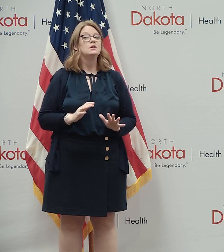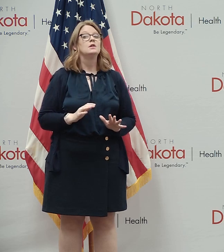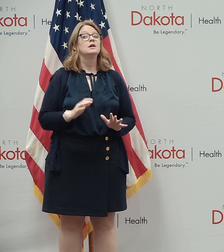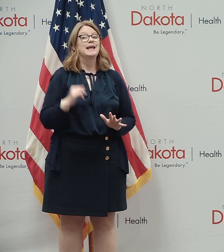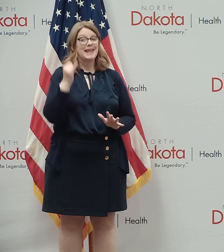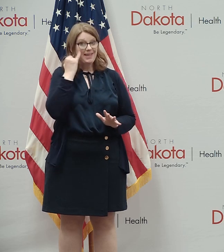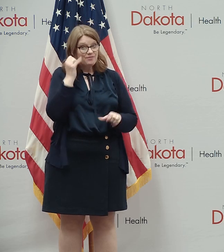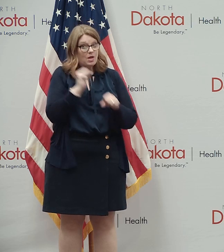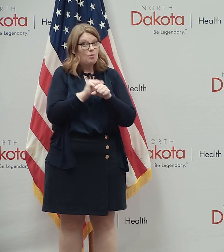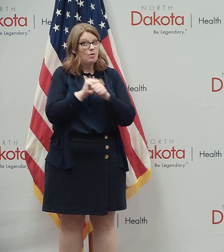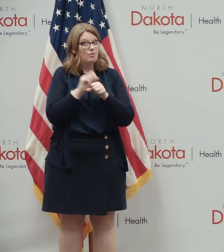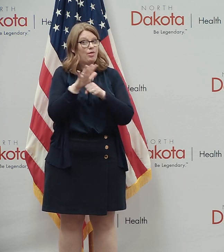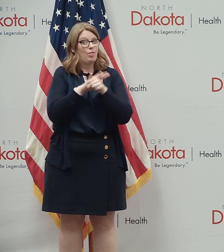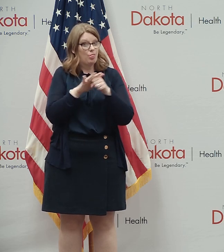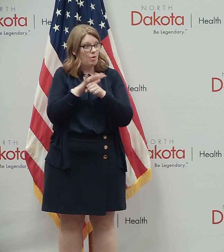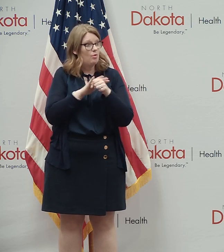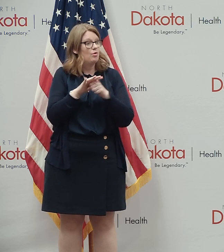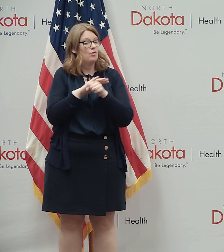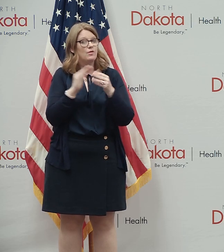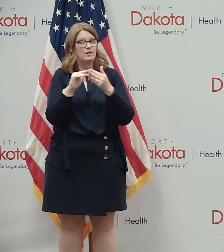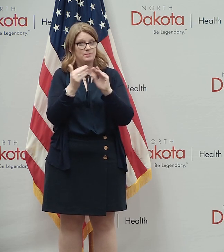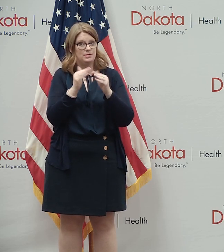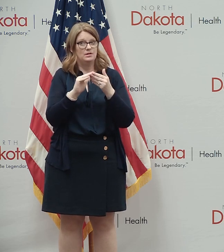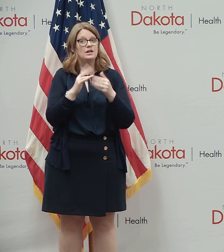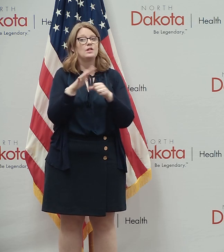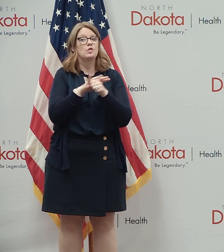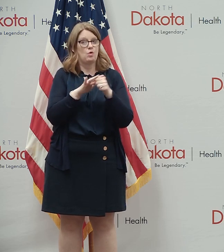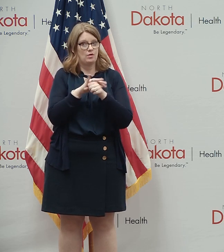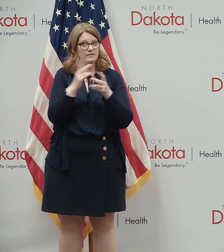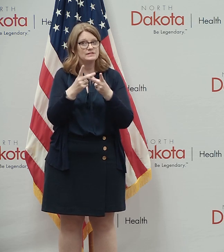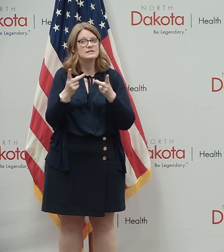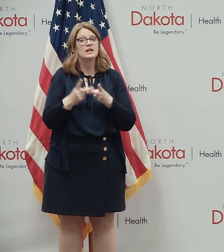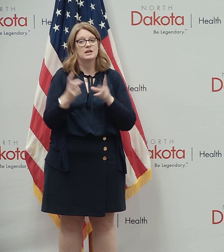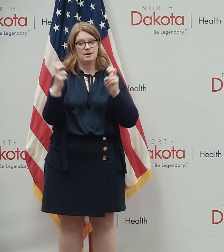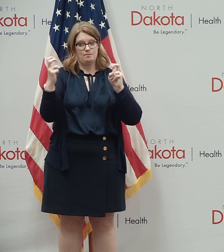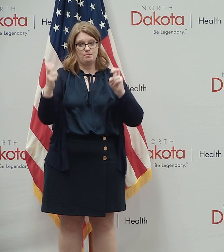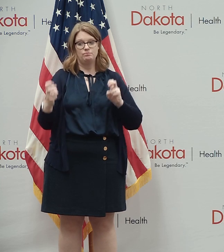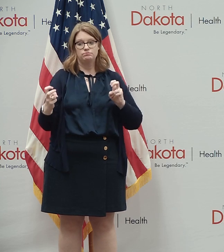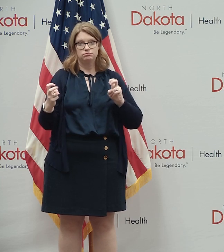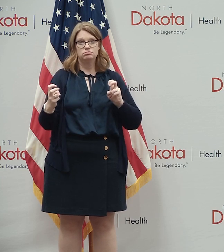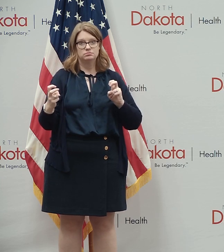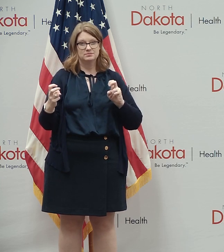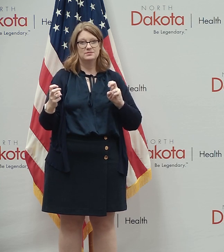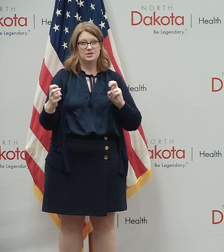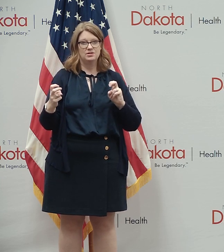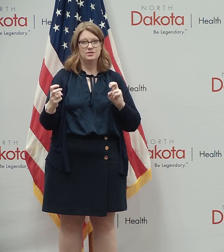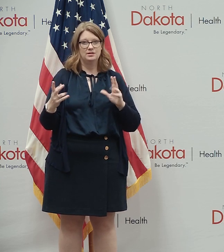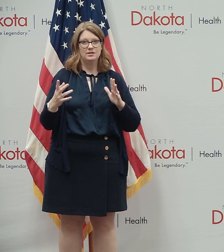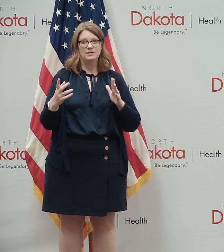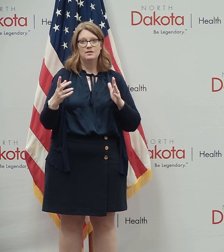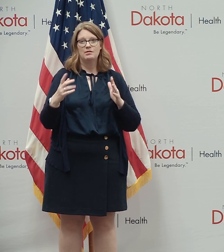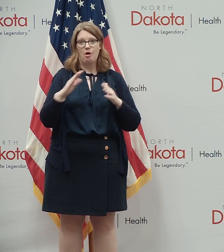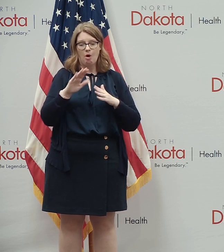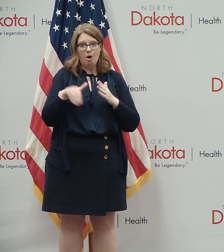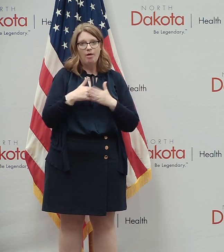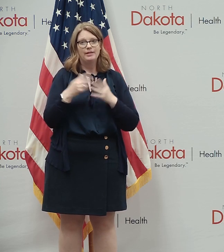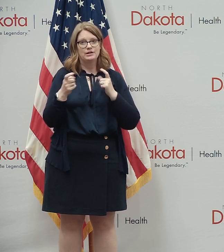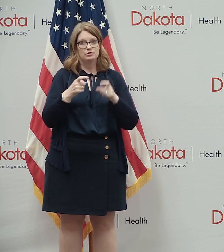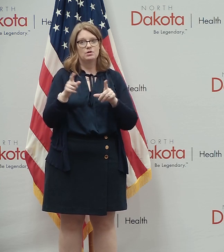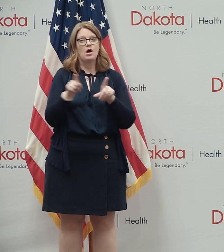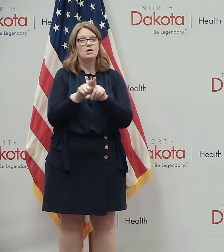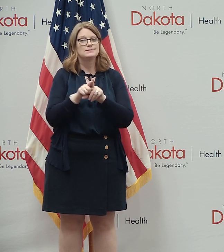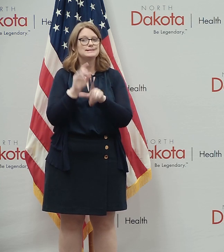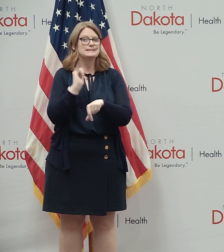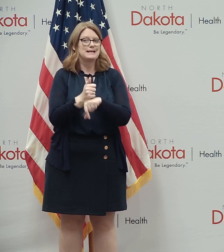they work with their local community, their local facility, practice social distancing, do all of the other universal control, and do it by